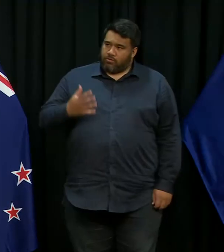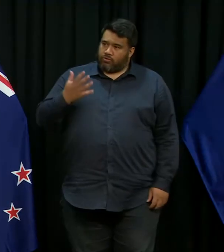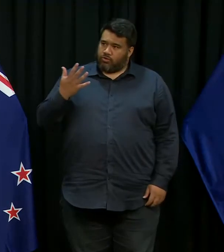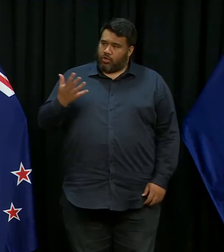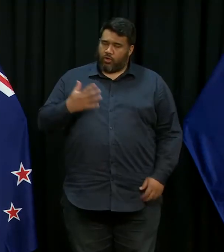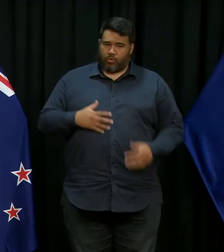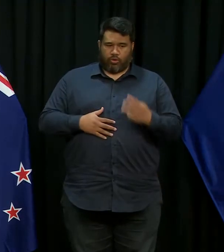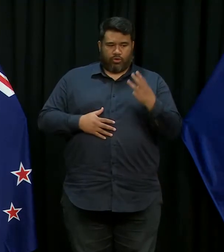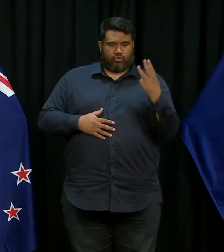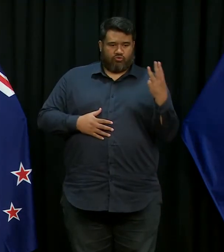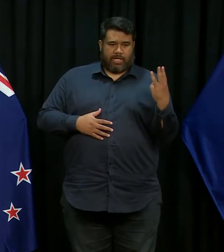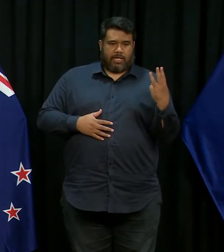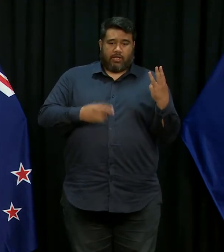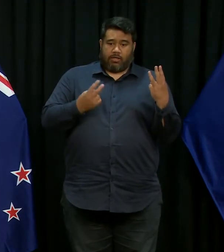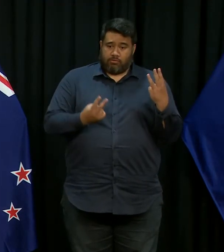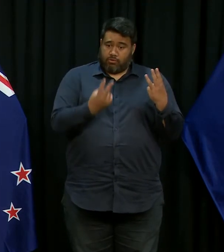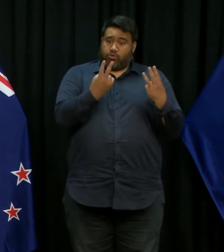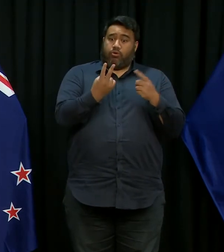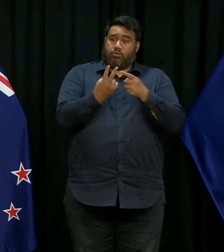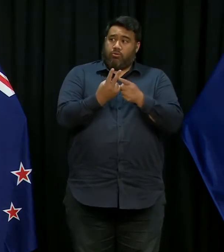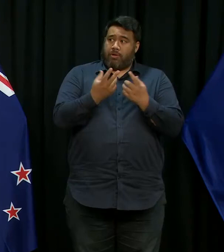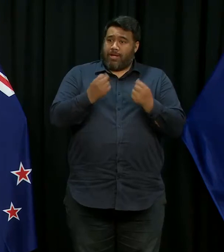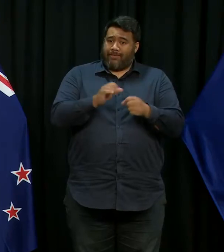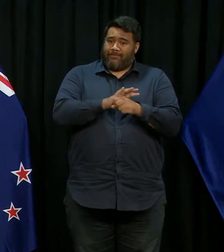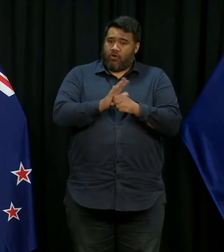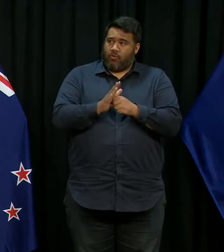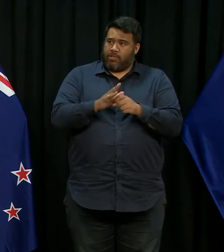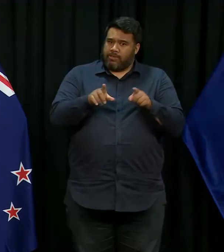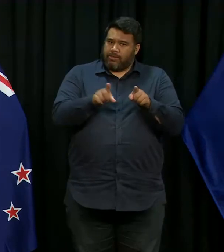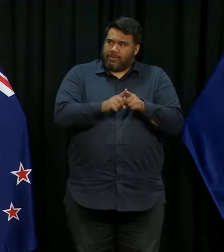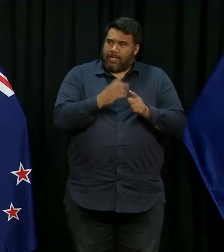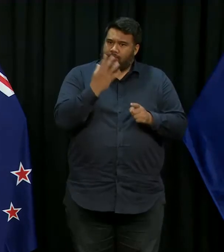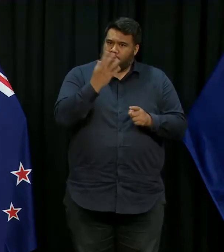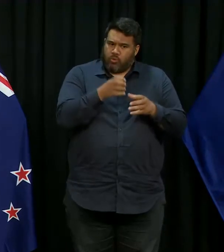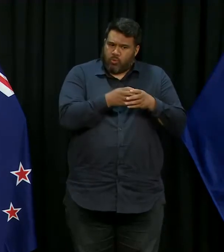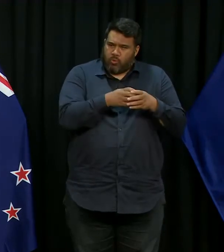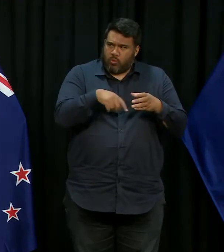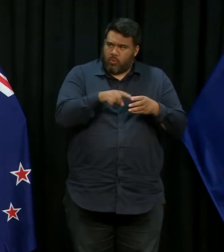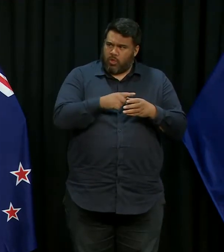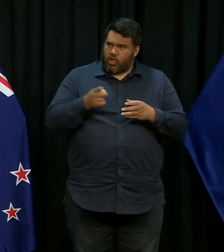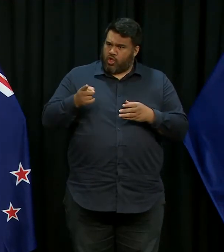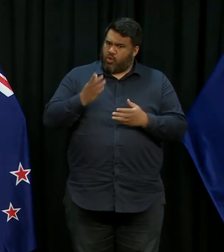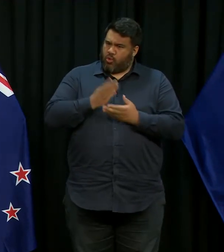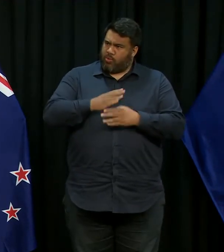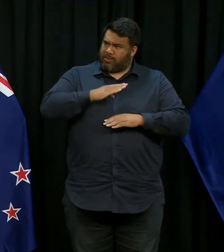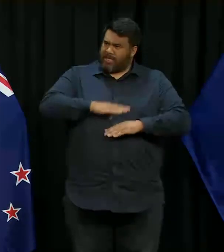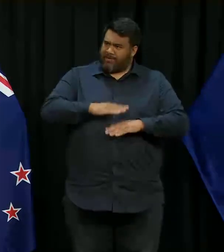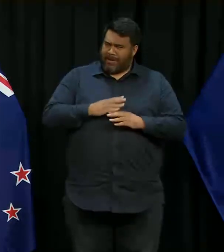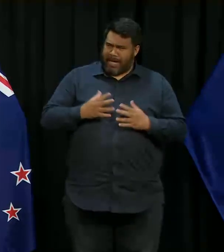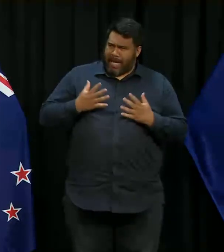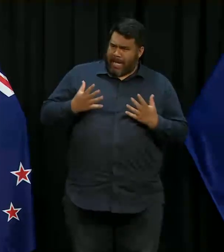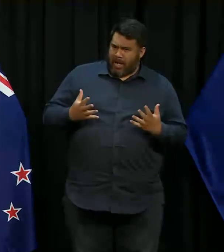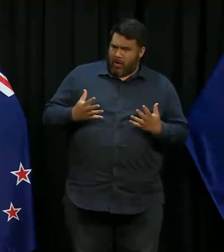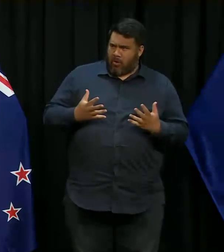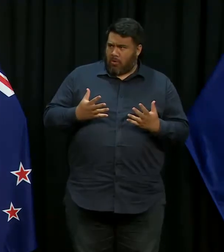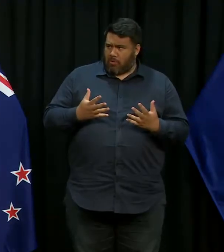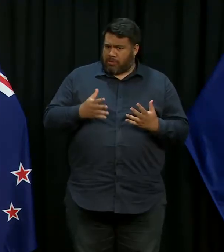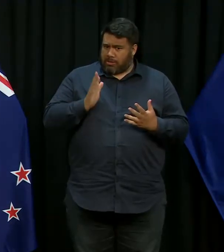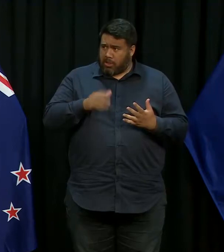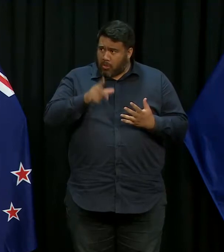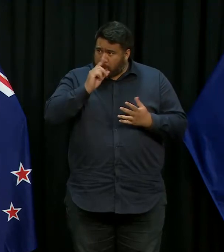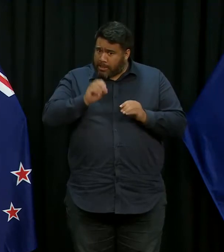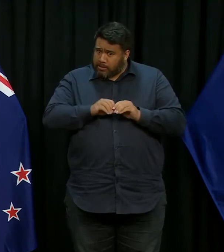mind, we have completed the testing of those close contacts, and that's where we've seen those that